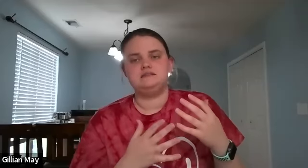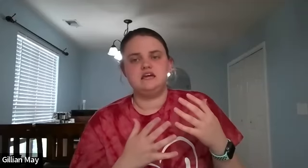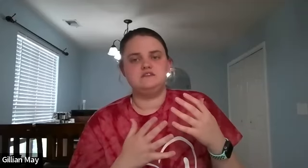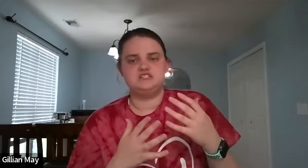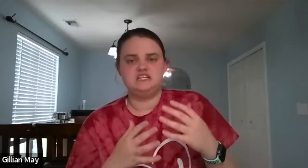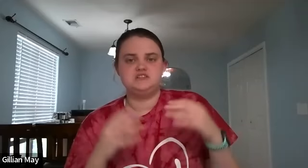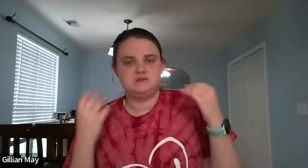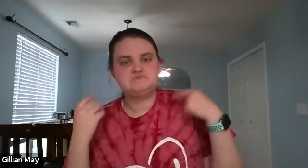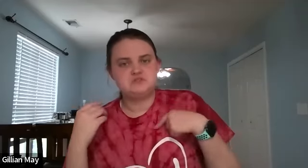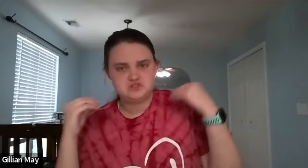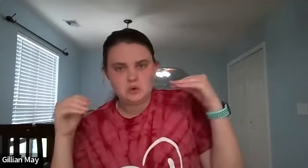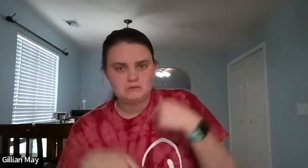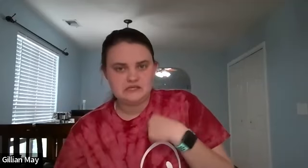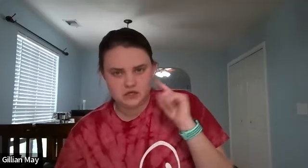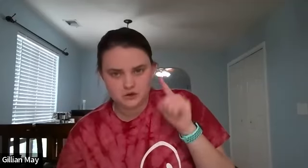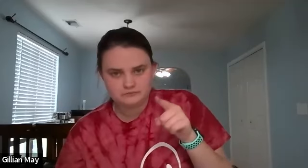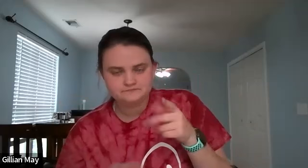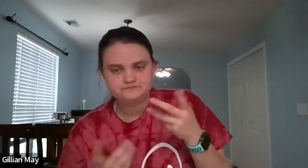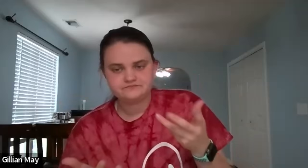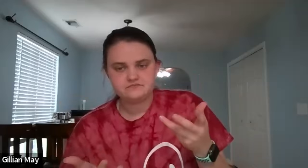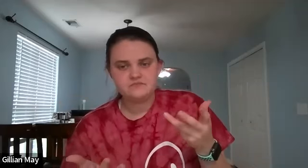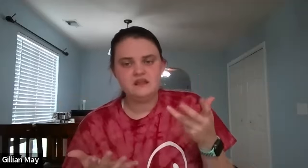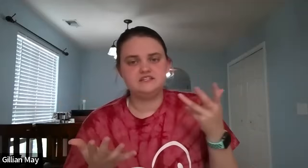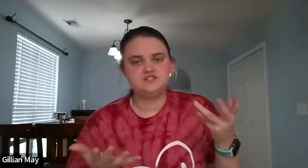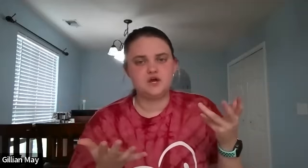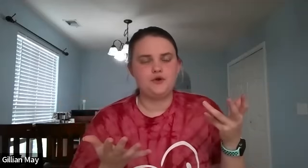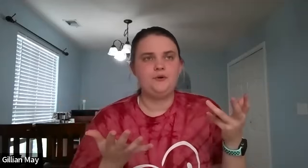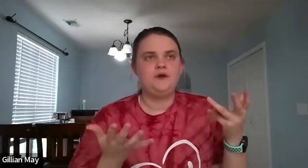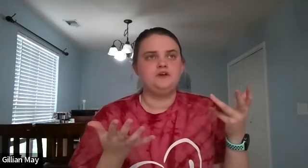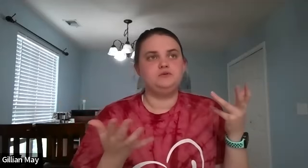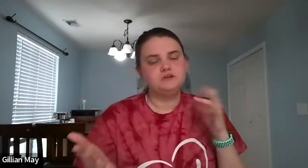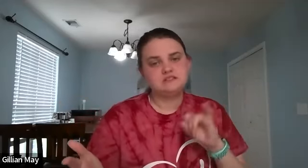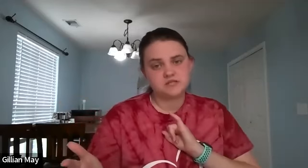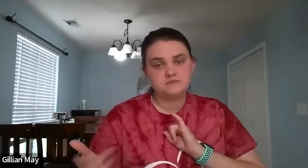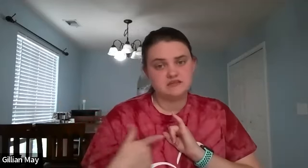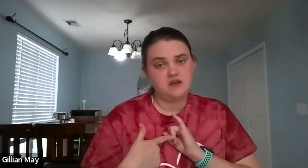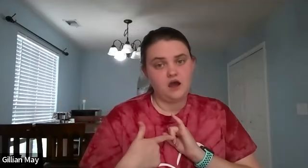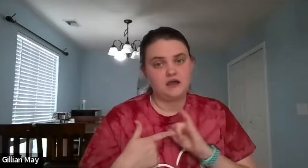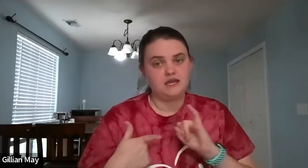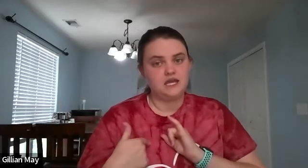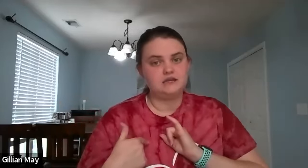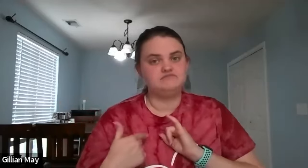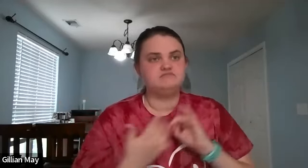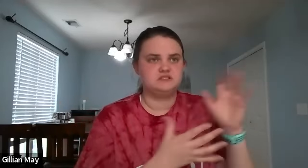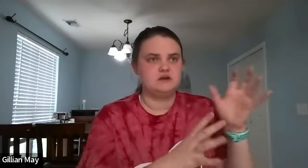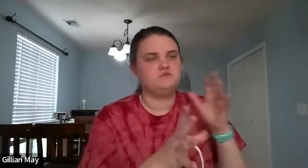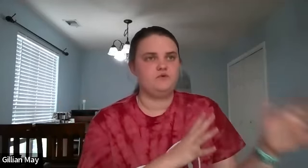instead of just teaching them store me go. And so you will sometimes see the I in some forms